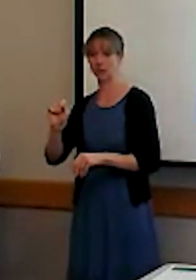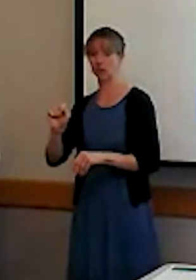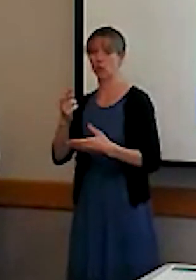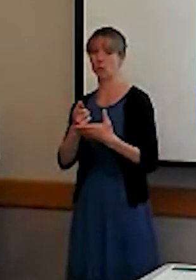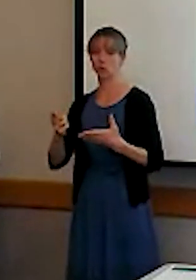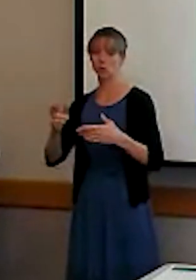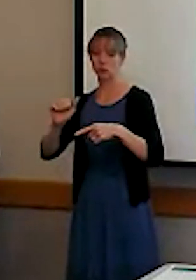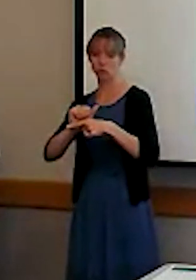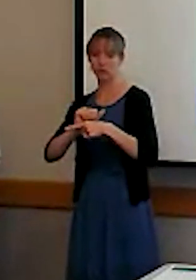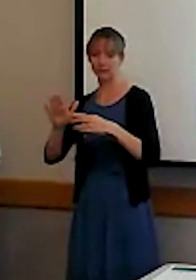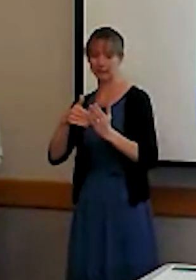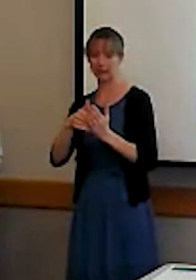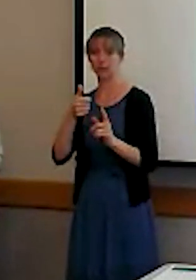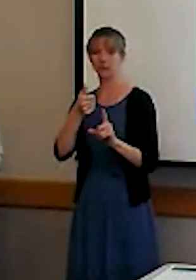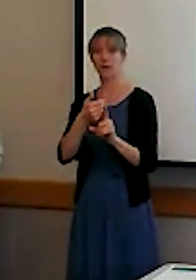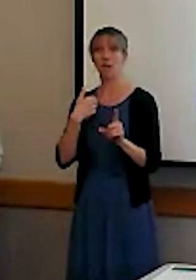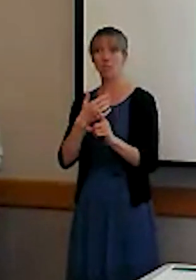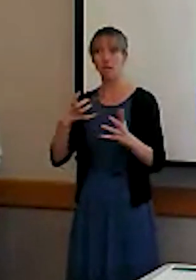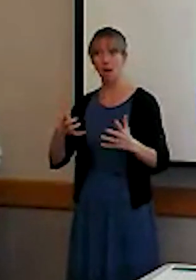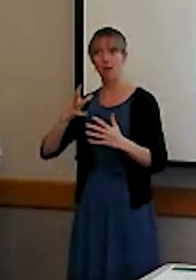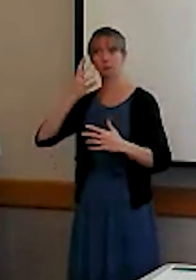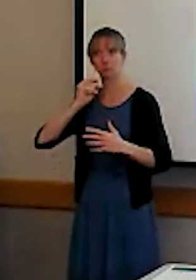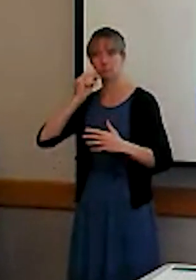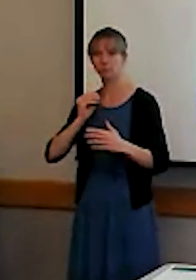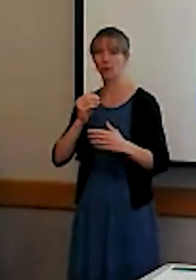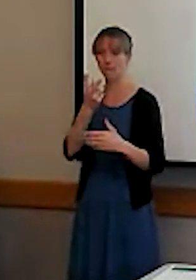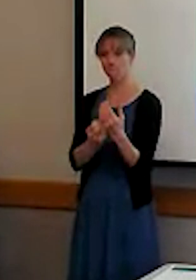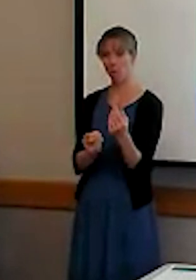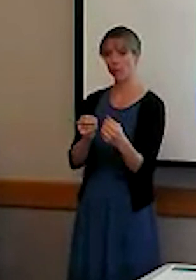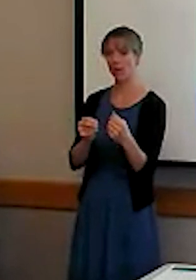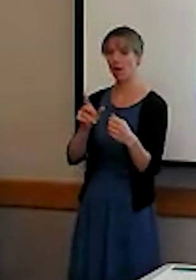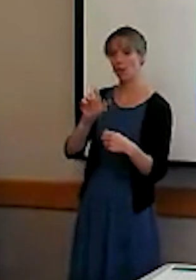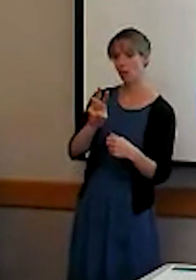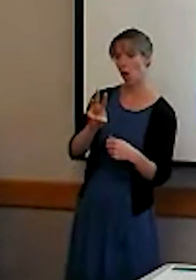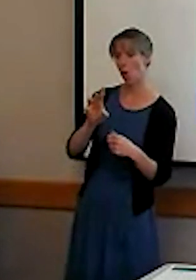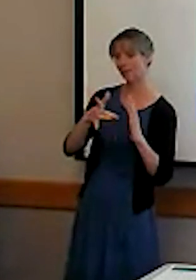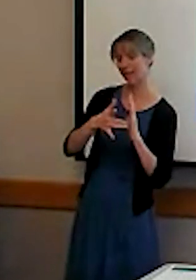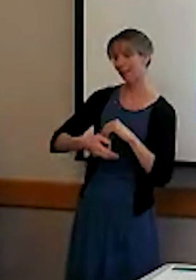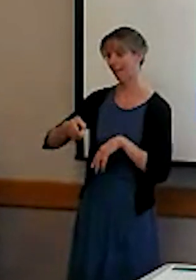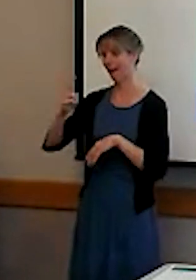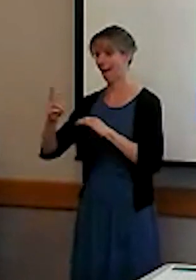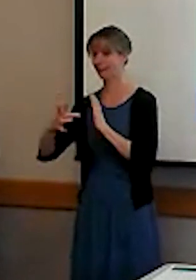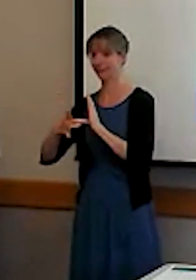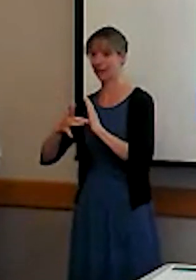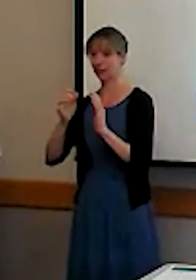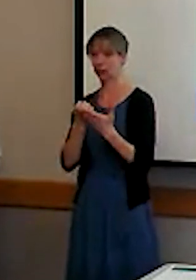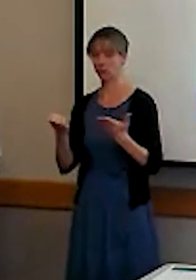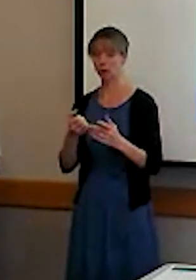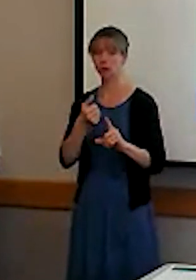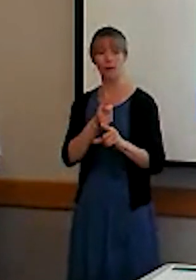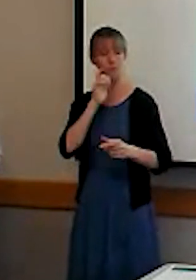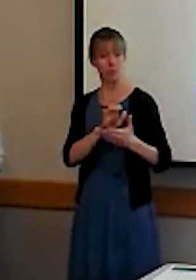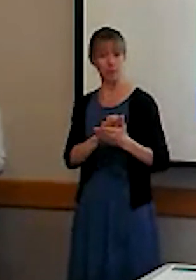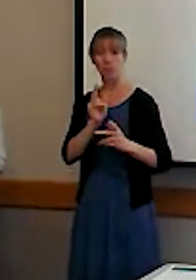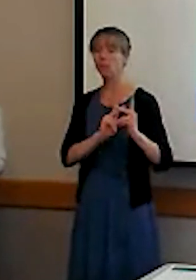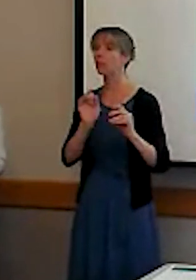and training center. She's had a lot of experience with both low-tech and high-tech equipment. And what she believes